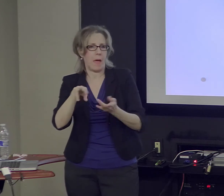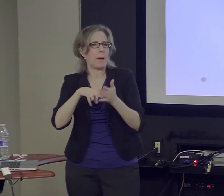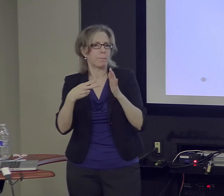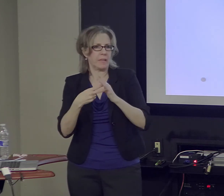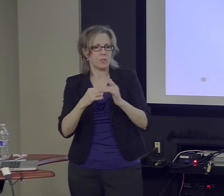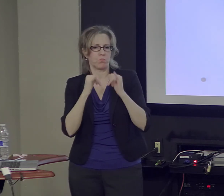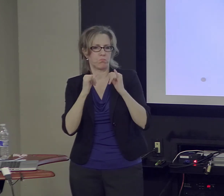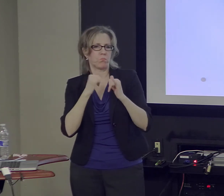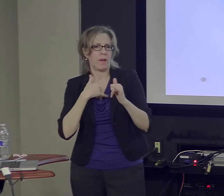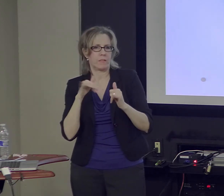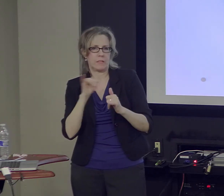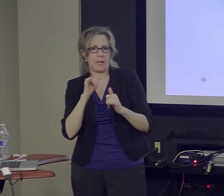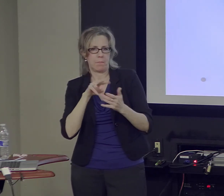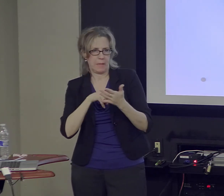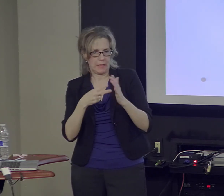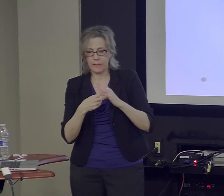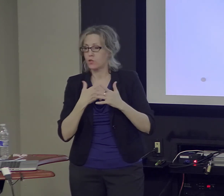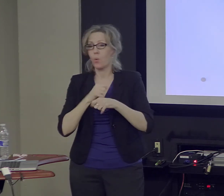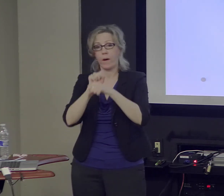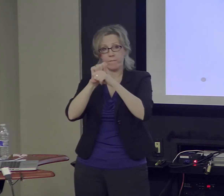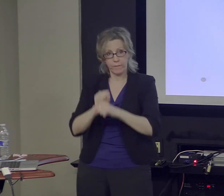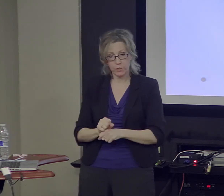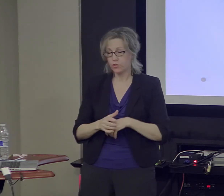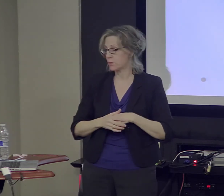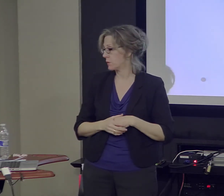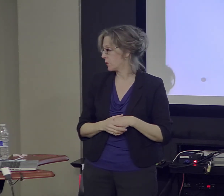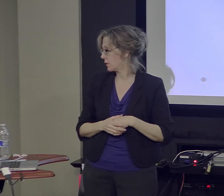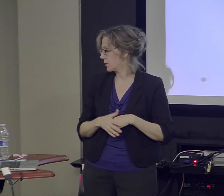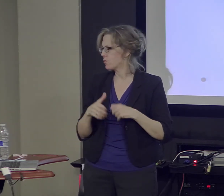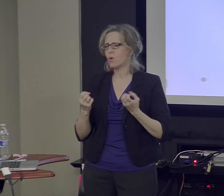that have identifiable patterns, meanings, and pairs.